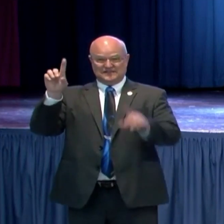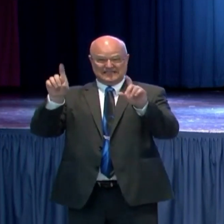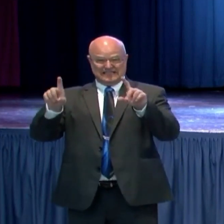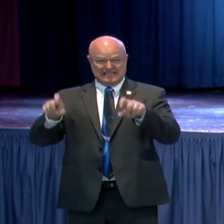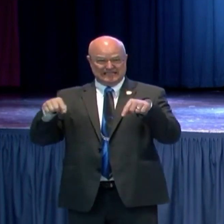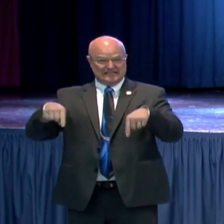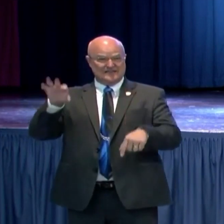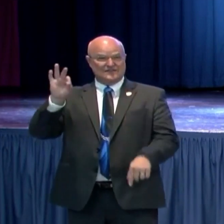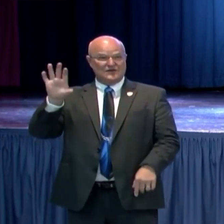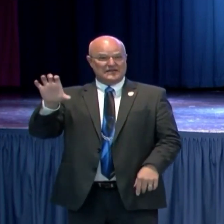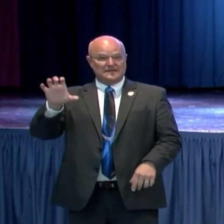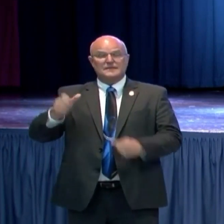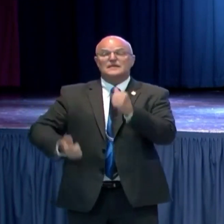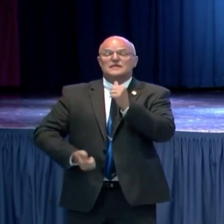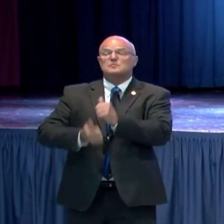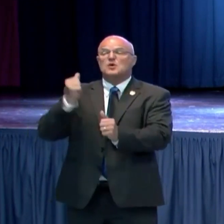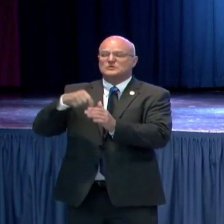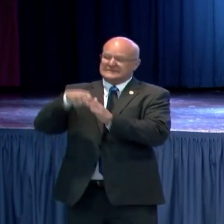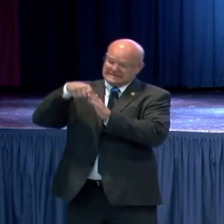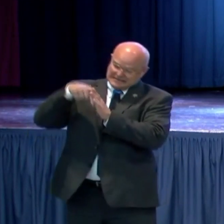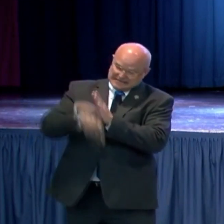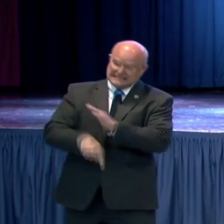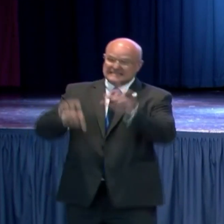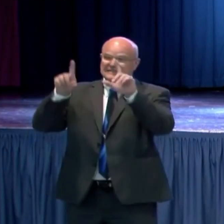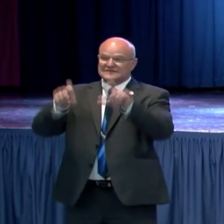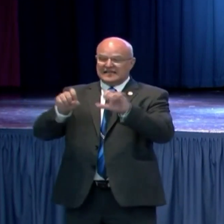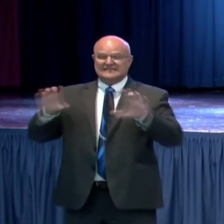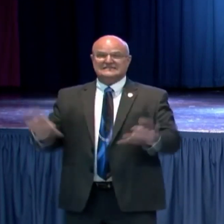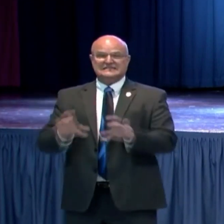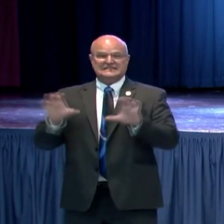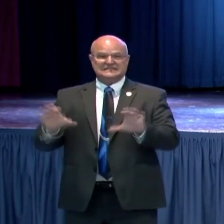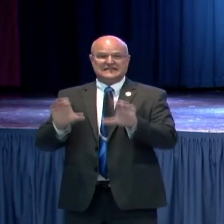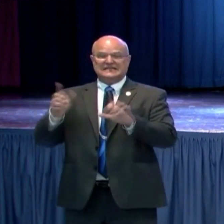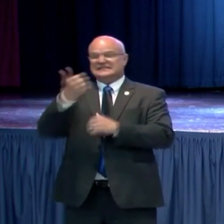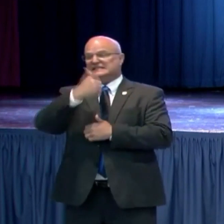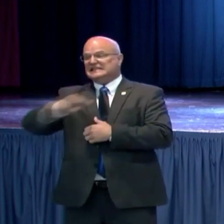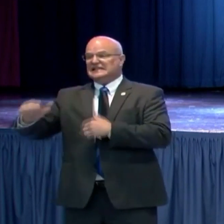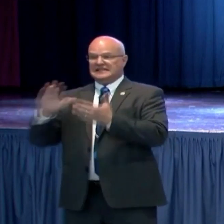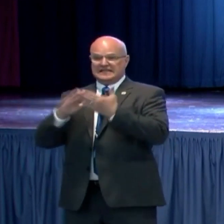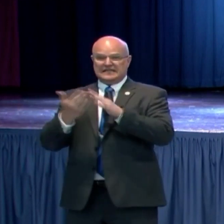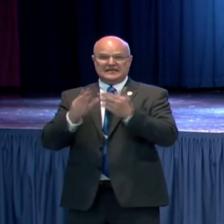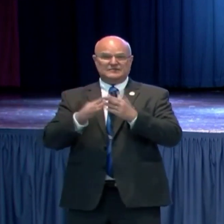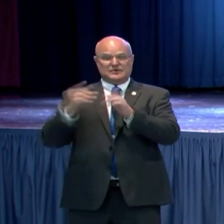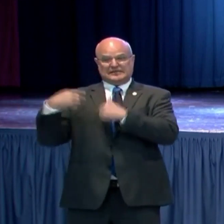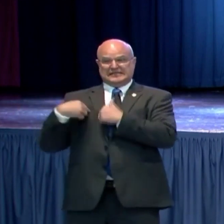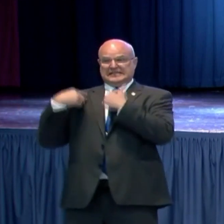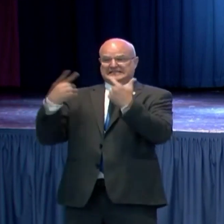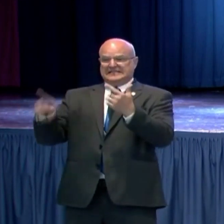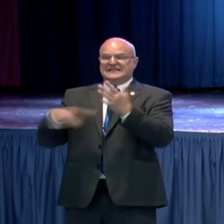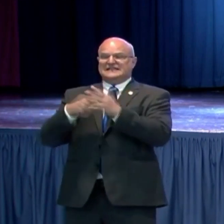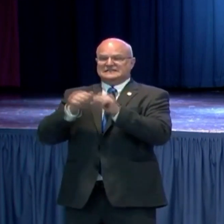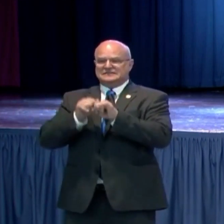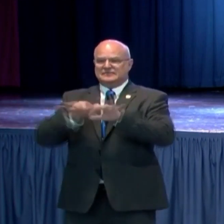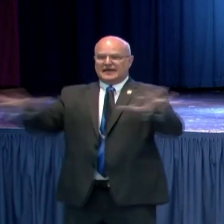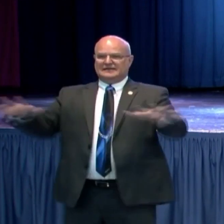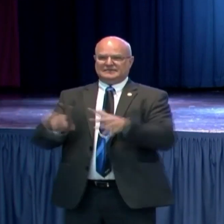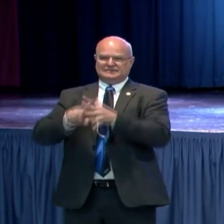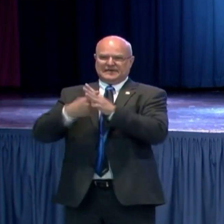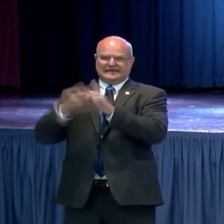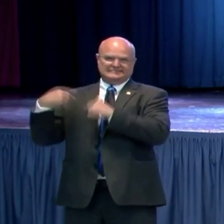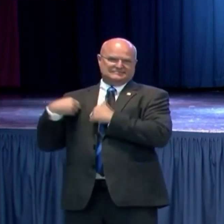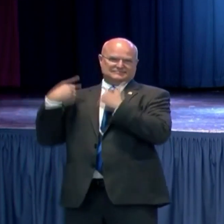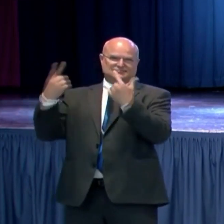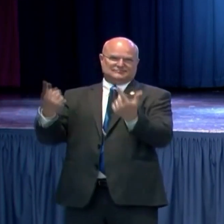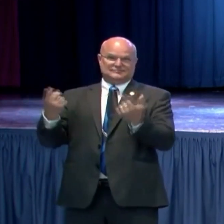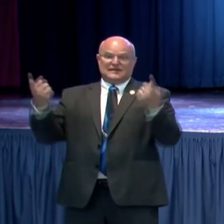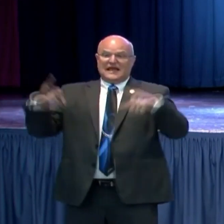550. This is the most extensive testing done in any community since this pandemic began. And